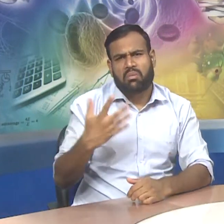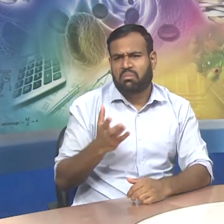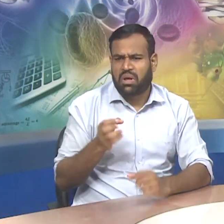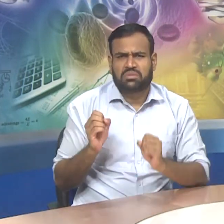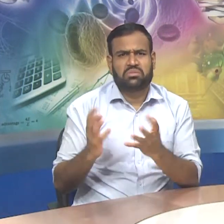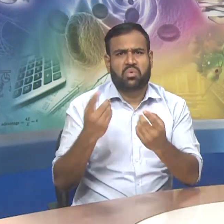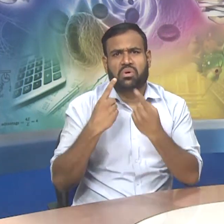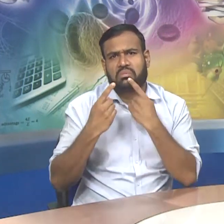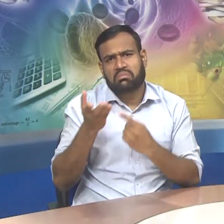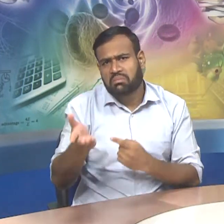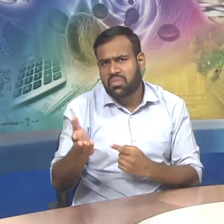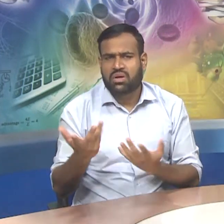Parliament